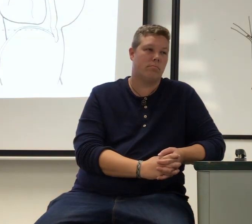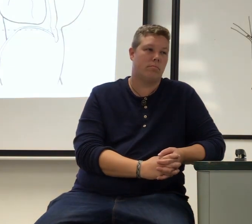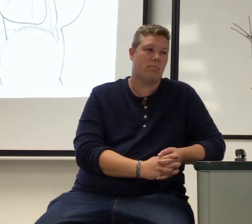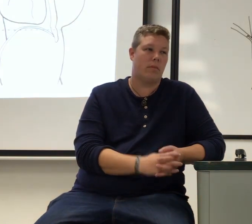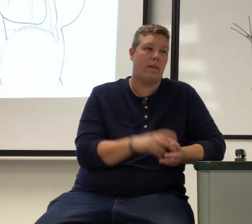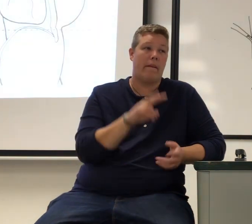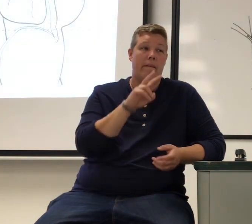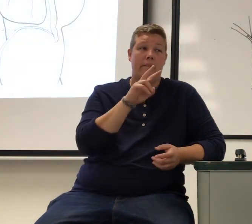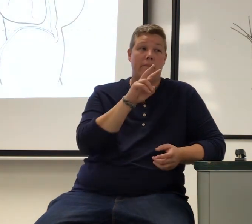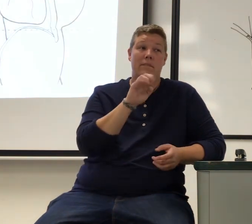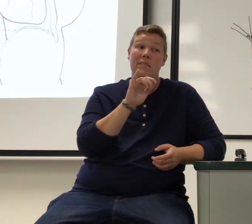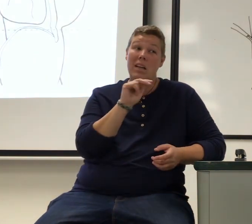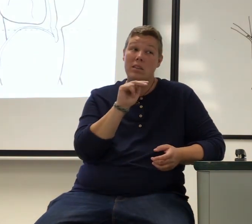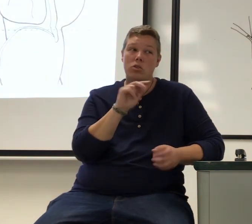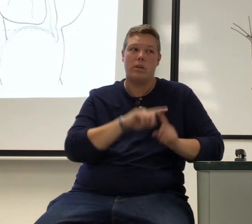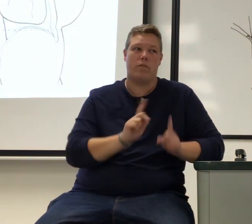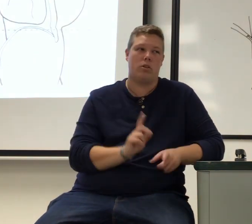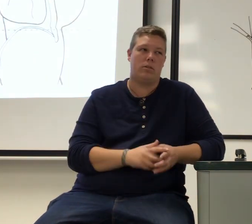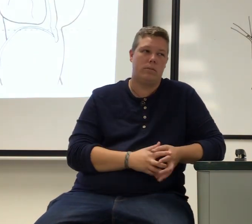Now veins are different.